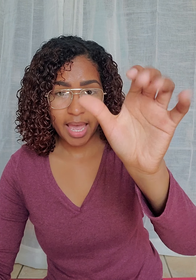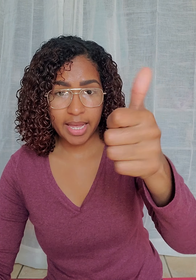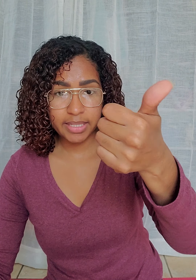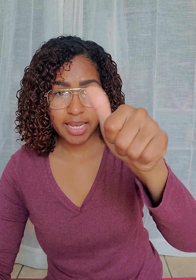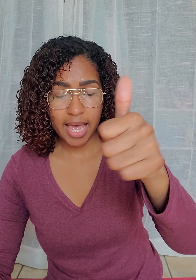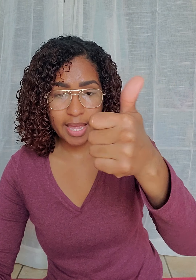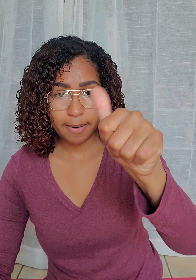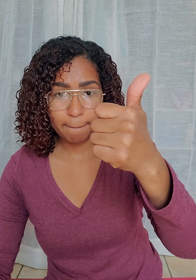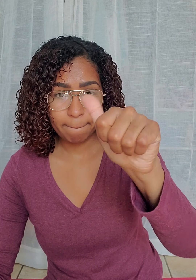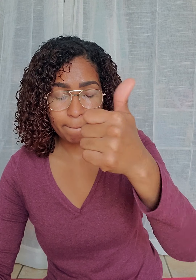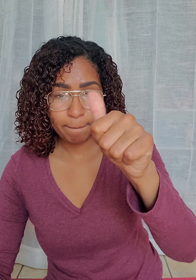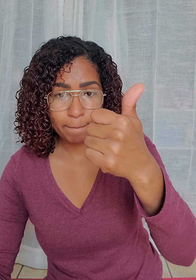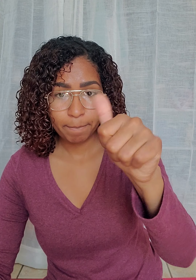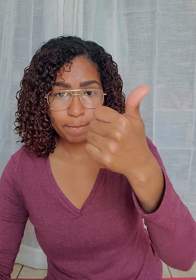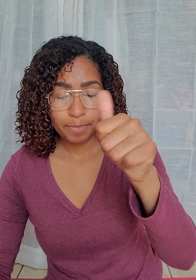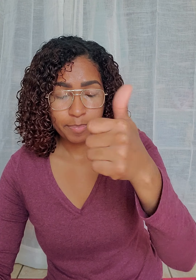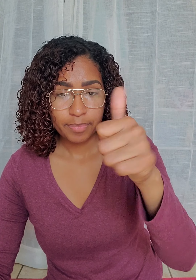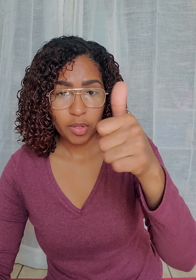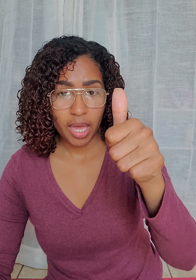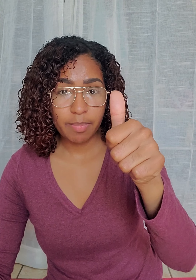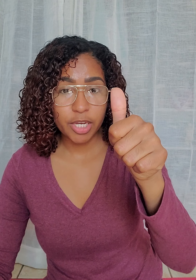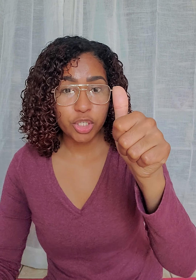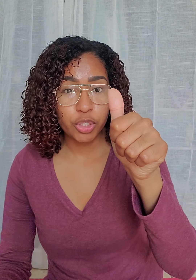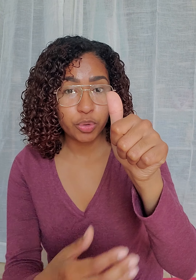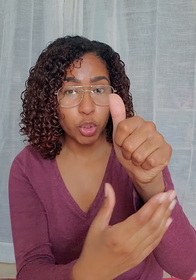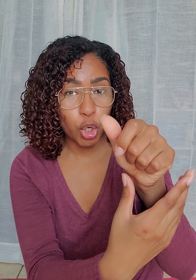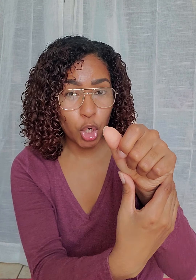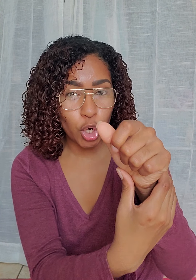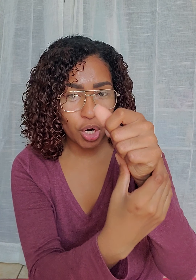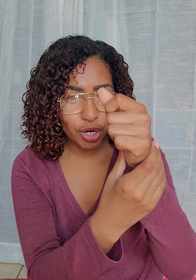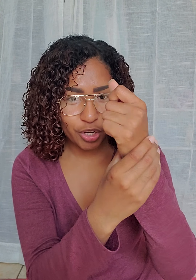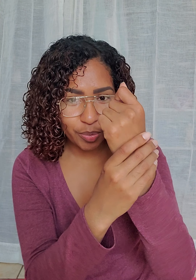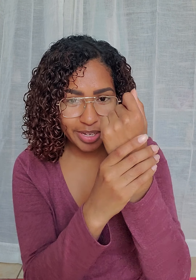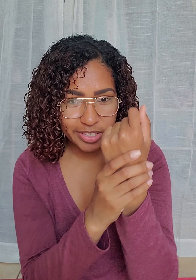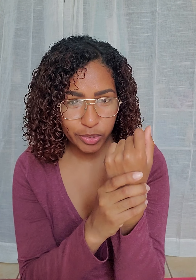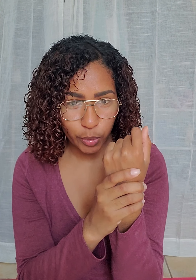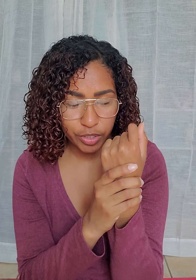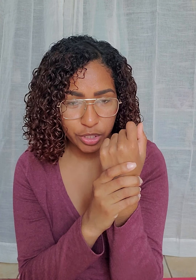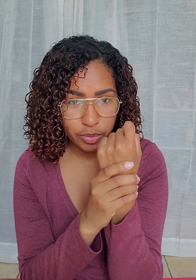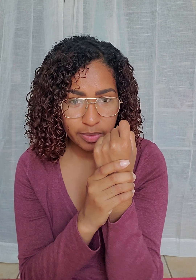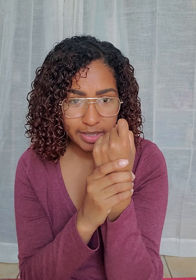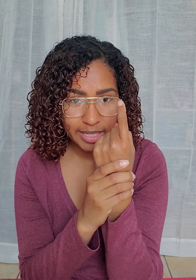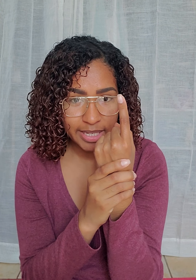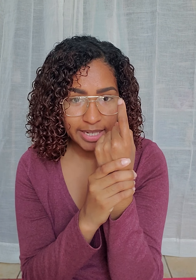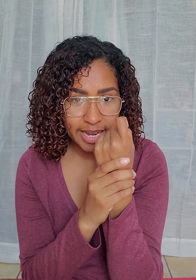and 10. Okay, make sure you turn your wrist towards you. 11,